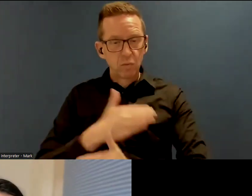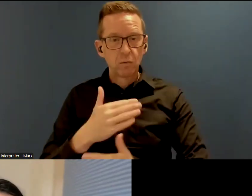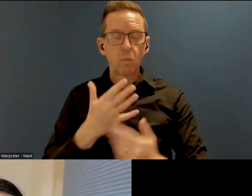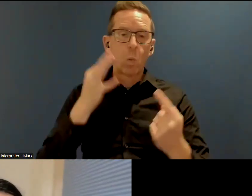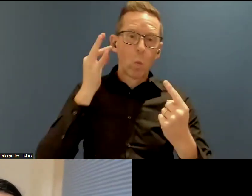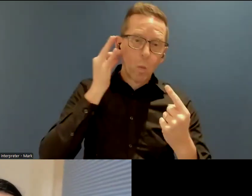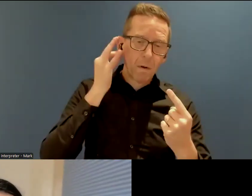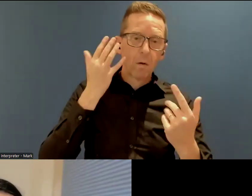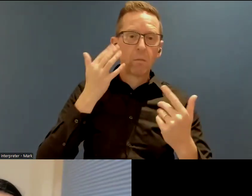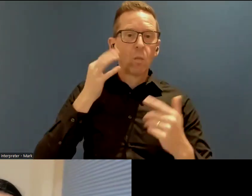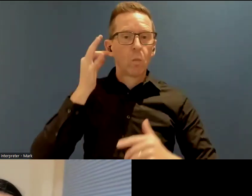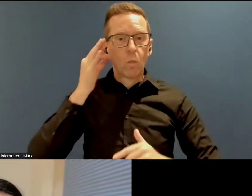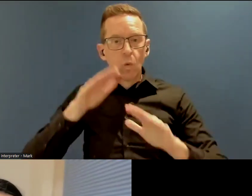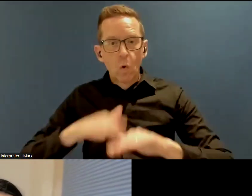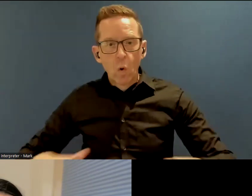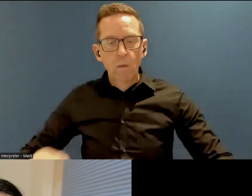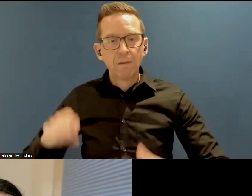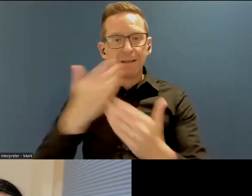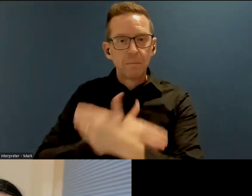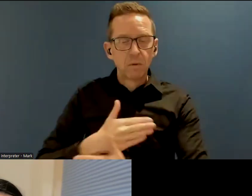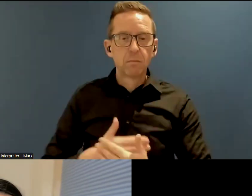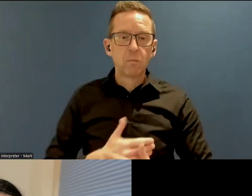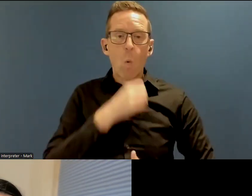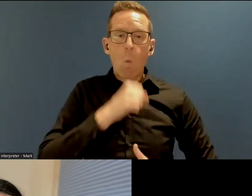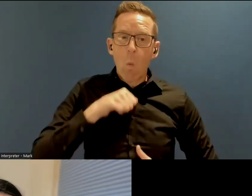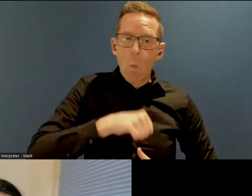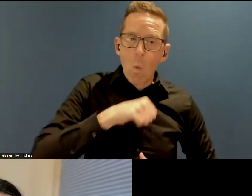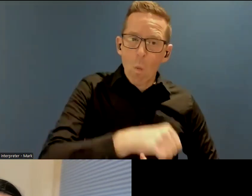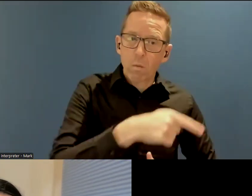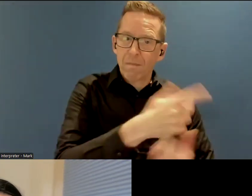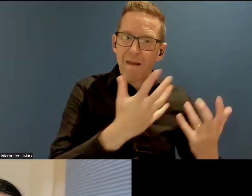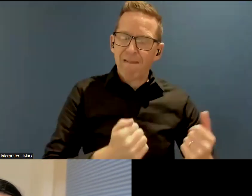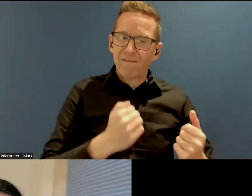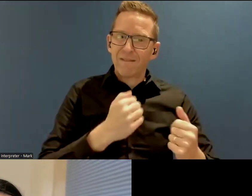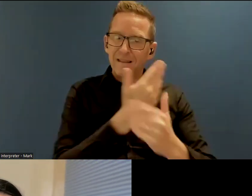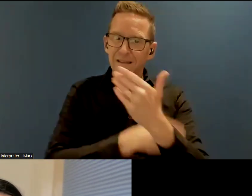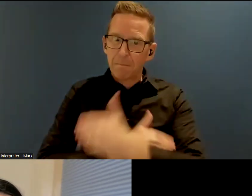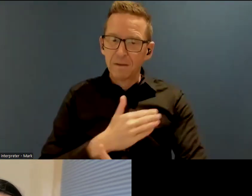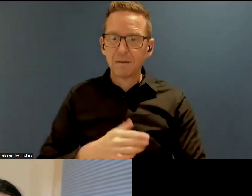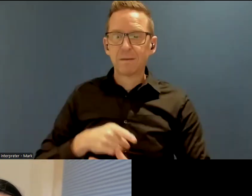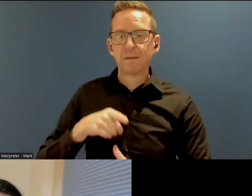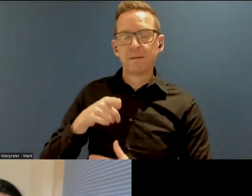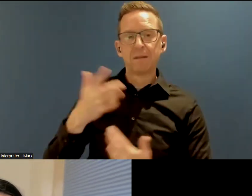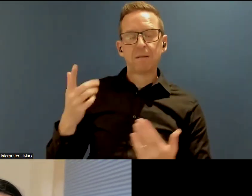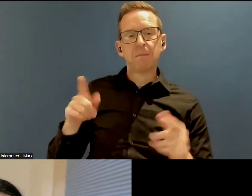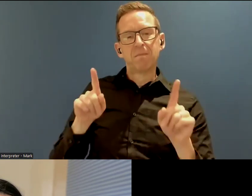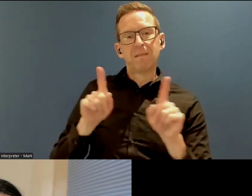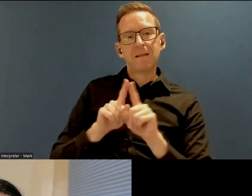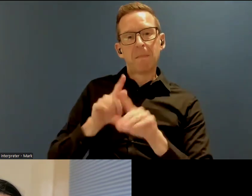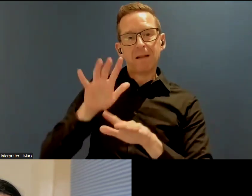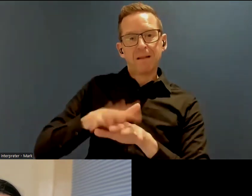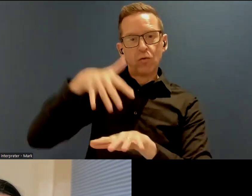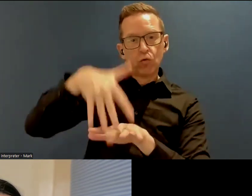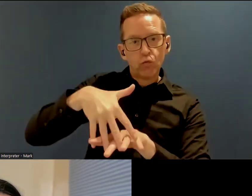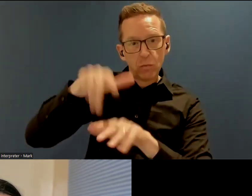with disabilities, older persons with disabilities, indigenous persons with disabilities, and of course, children with disabilities.